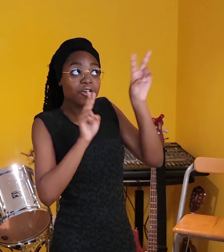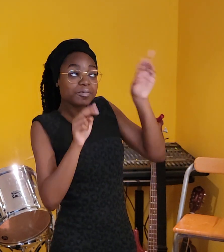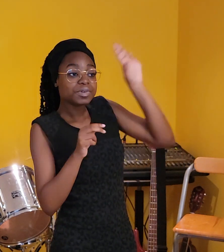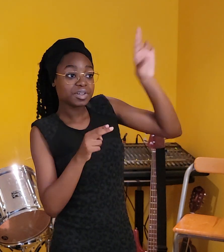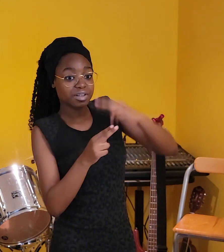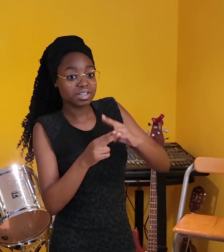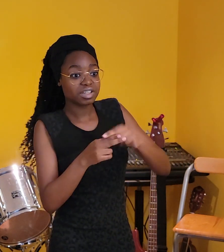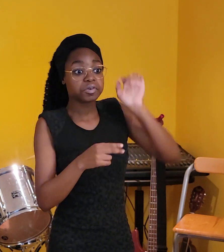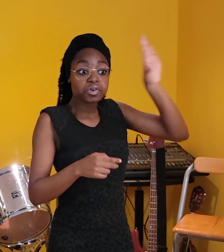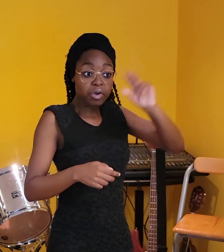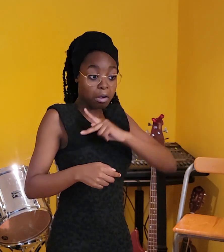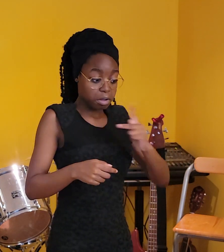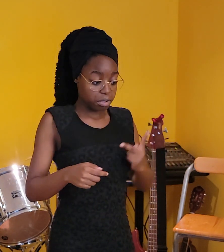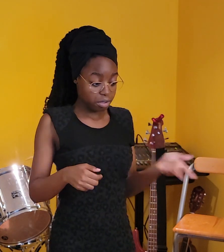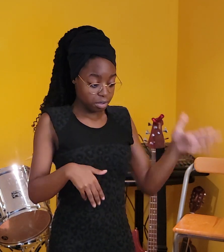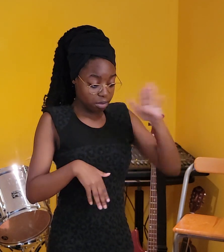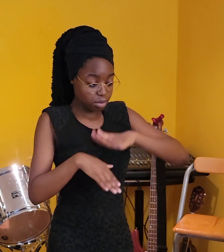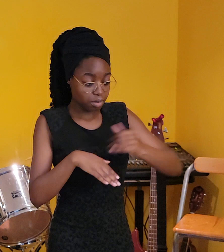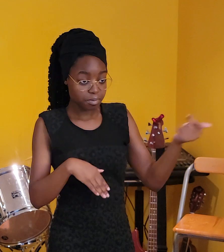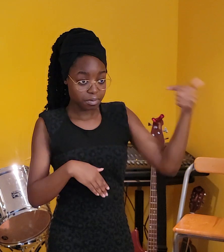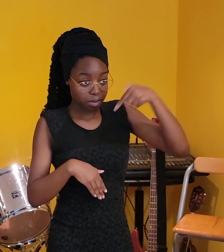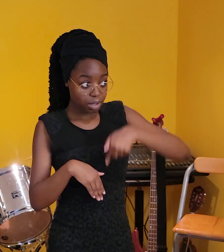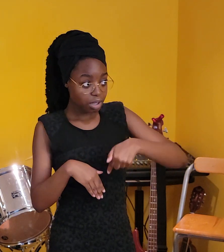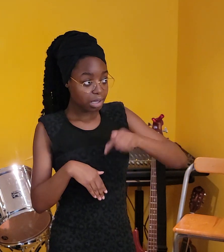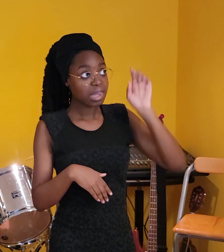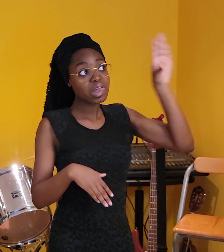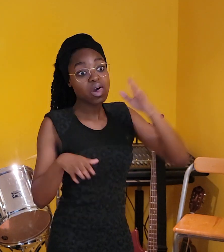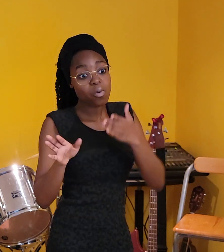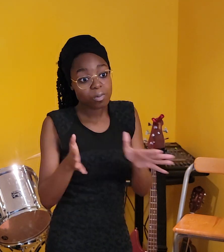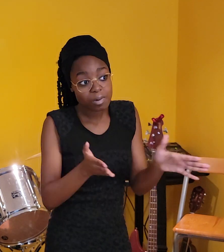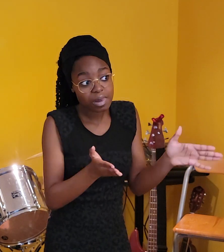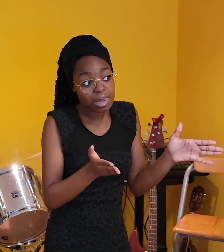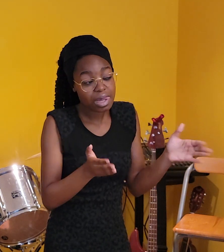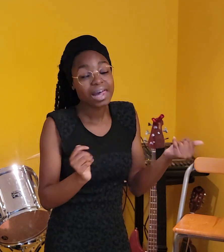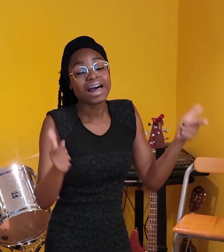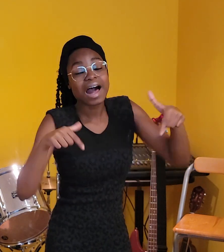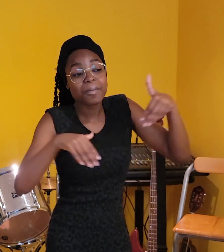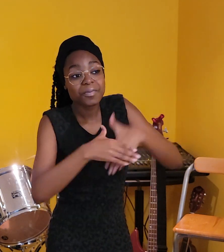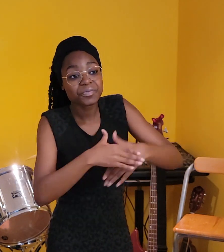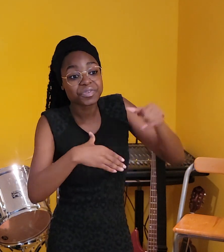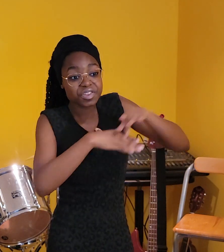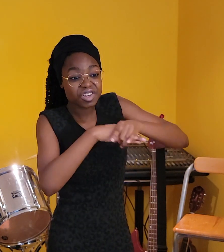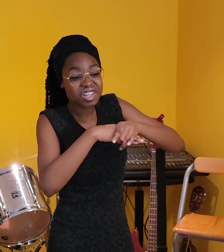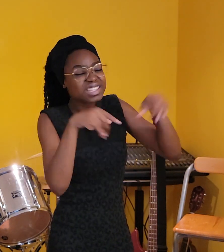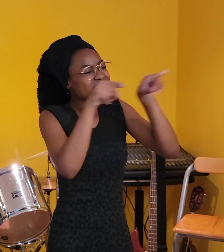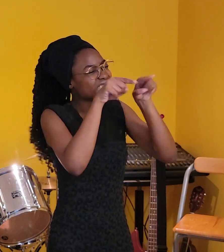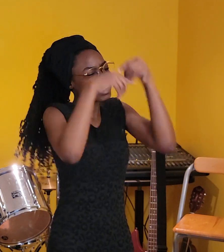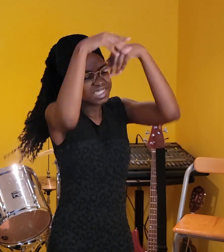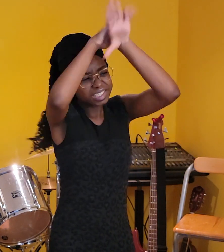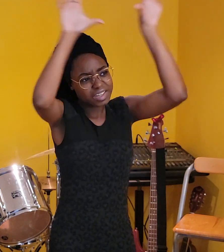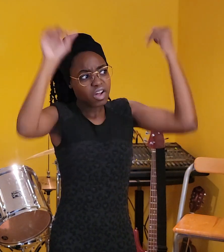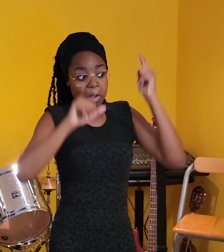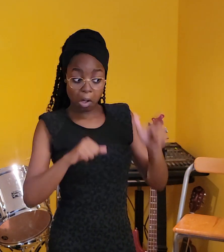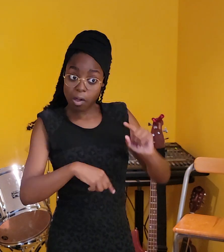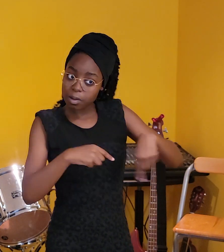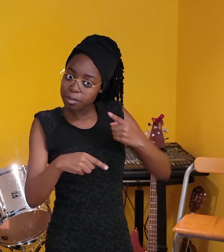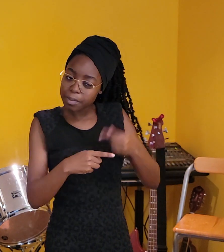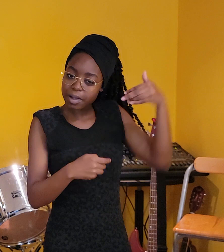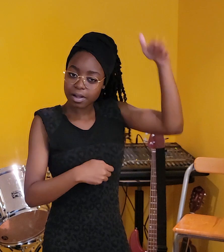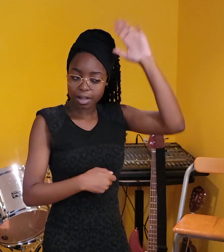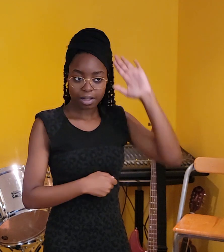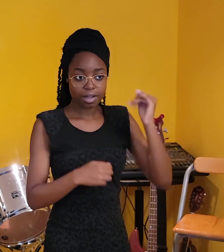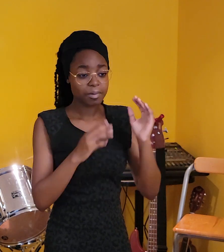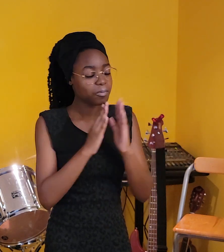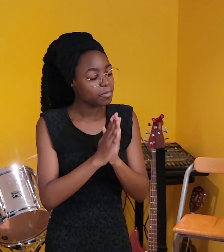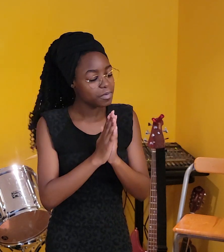come. Thy will be done. As in heaven, so in earth. It's all about God. See, prayer is all